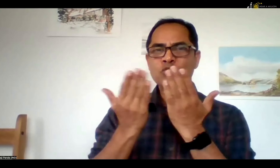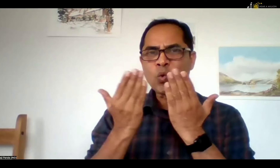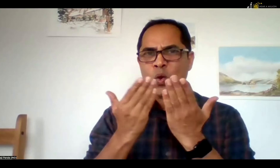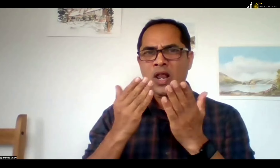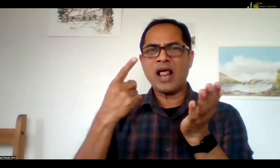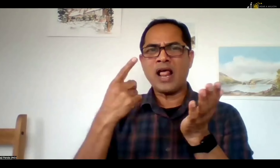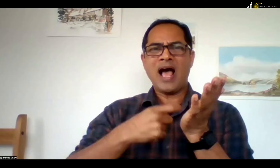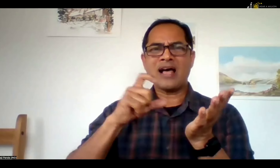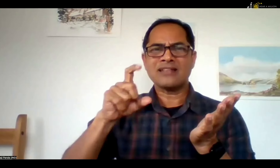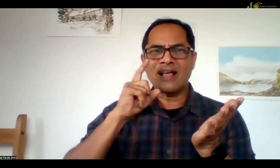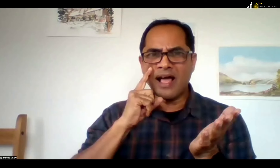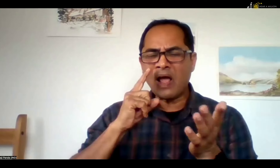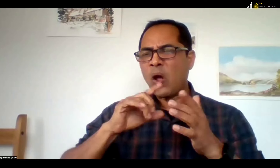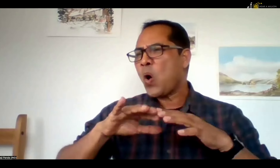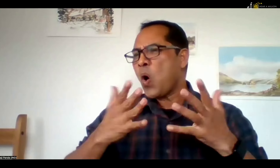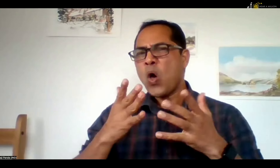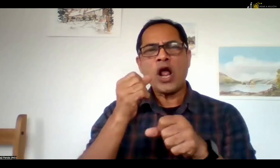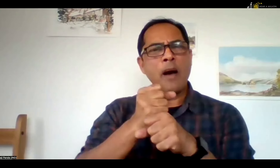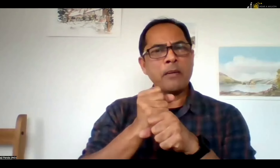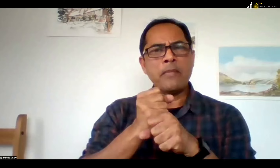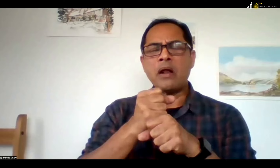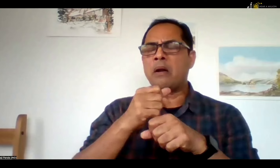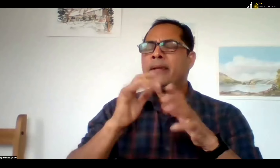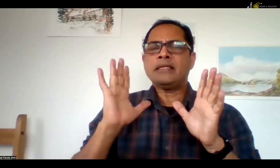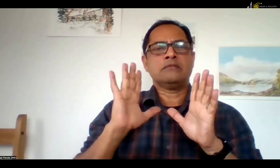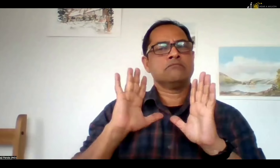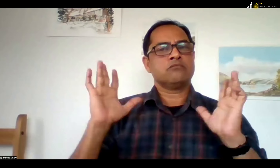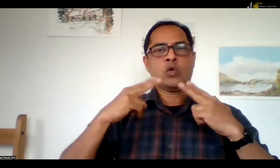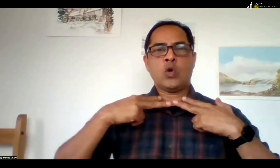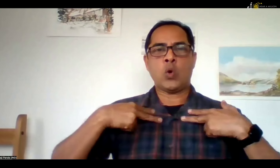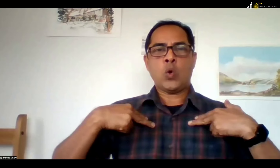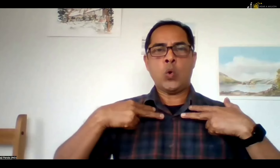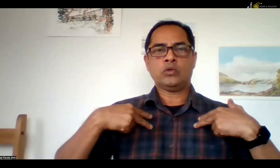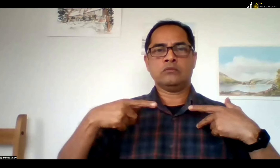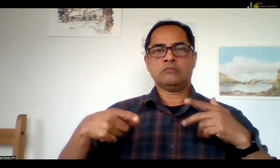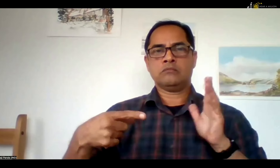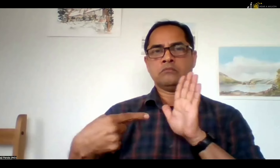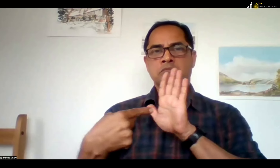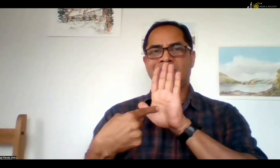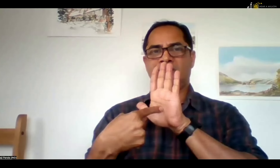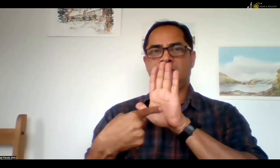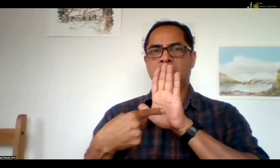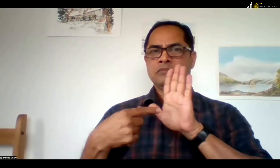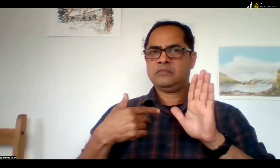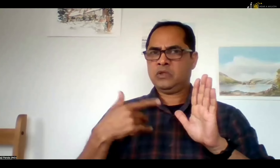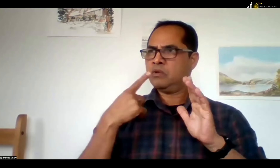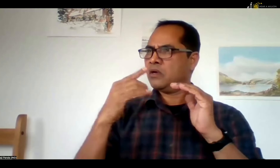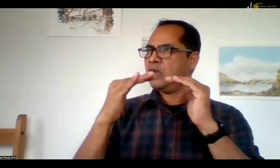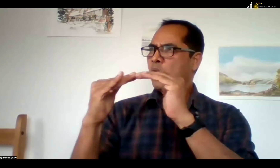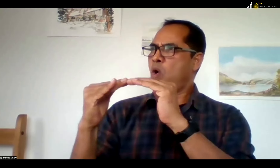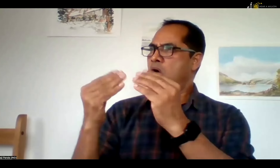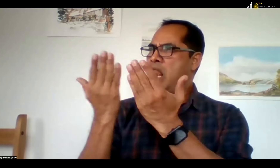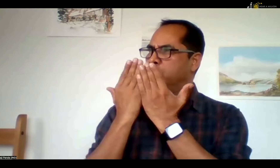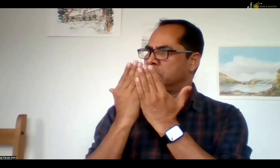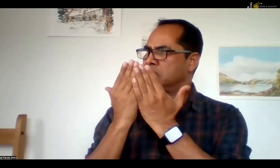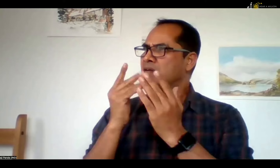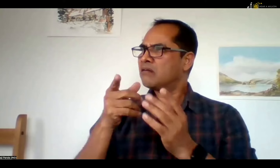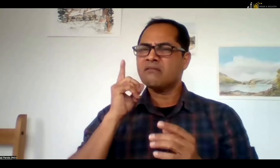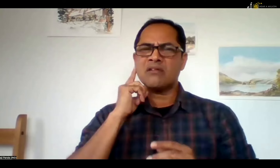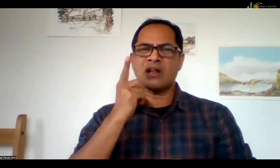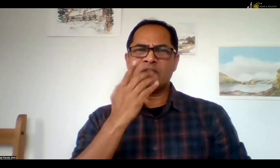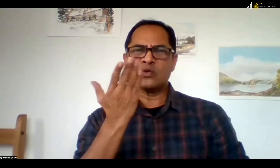good? We need to talk about the government education system, the Rehabilitation Council of India, and take them to